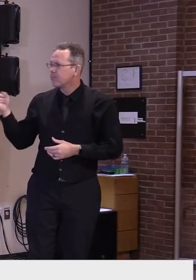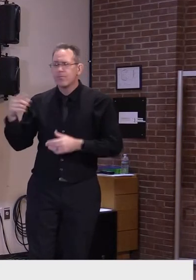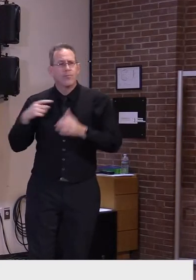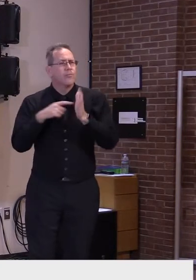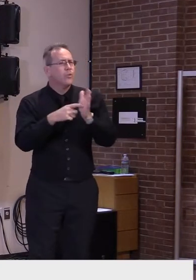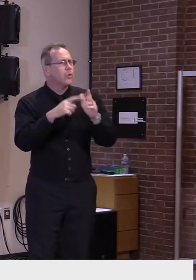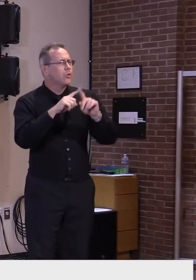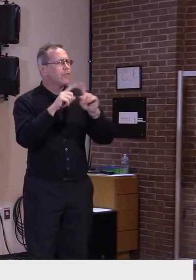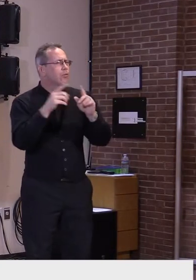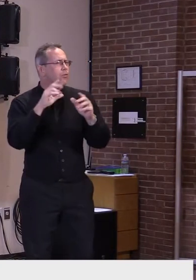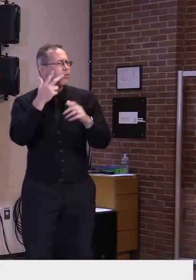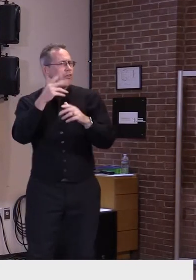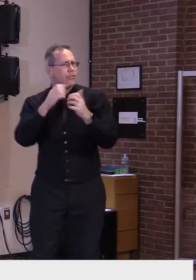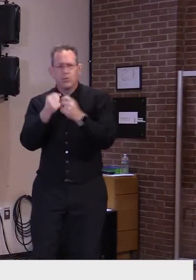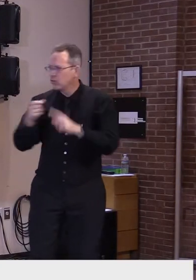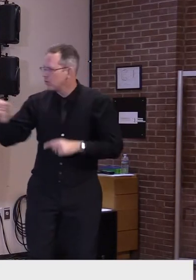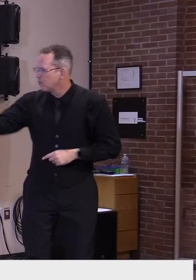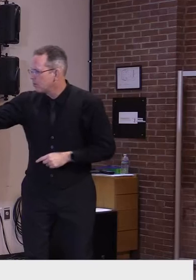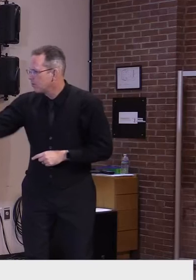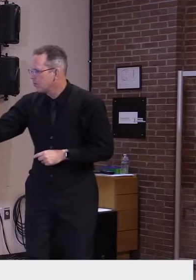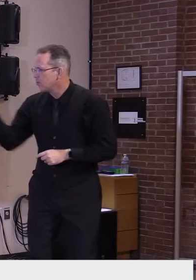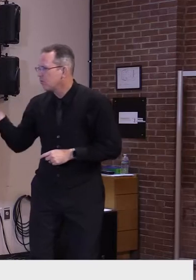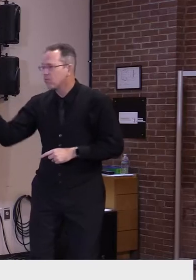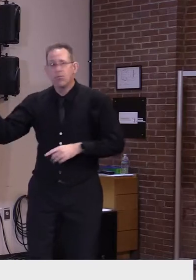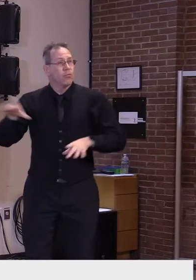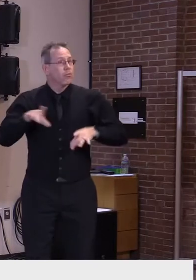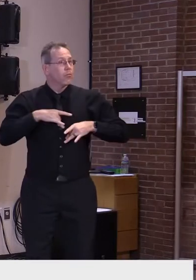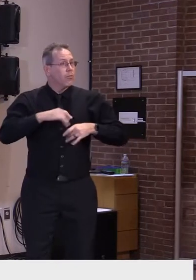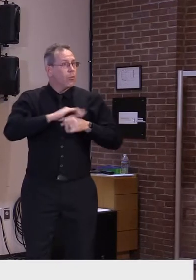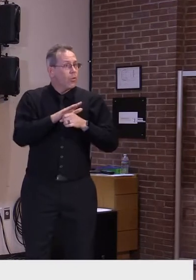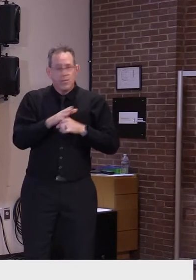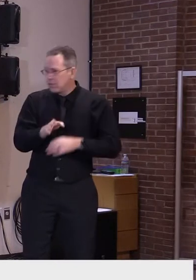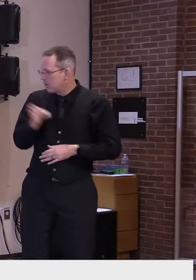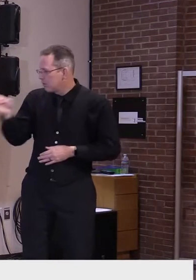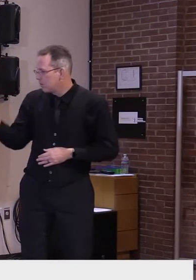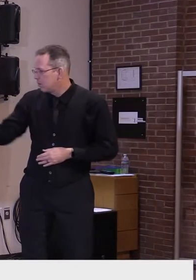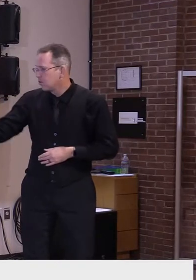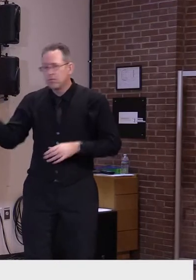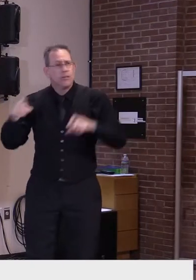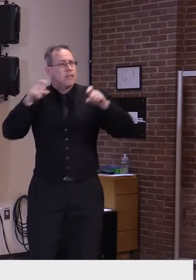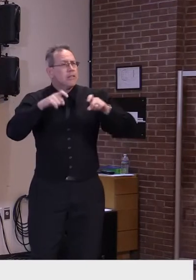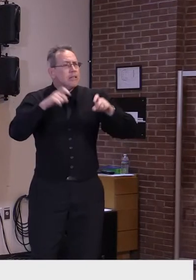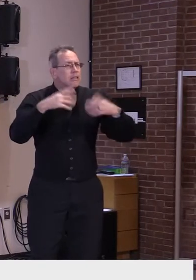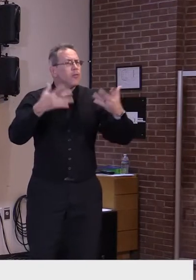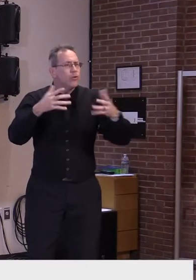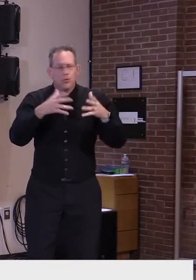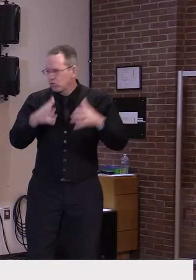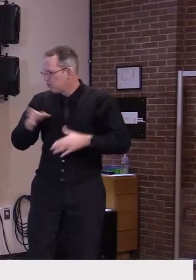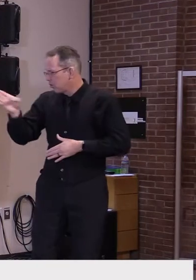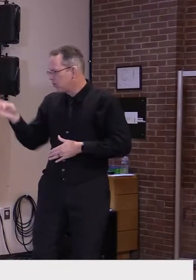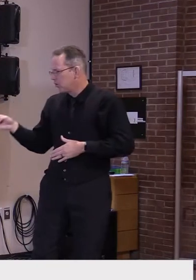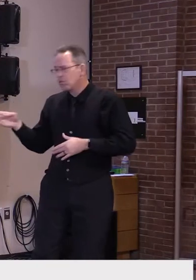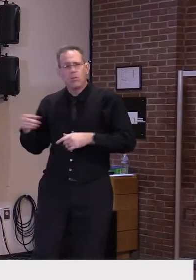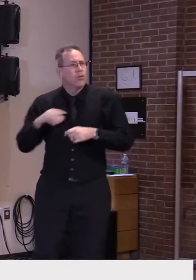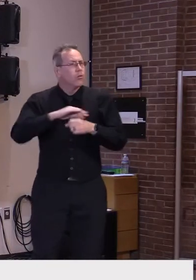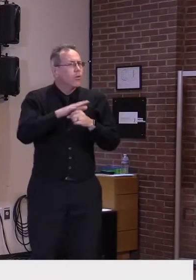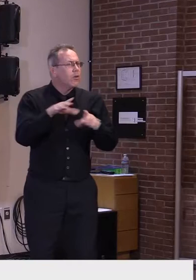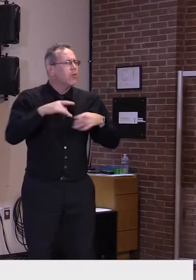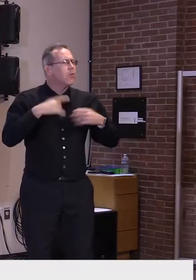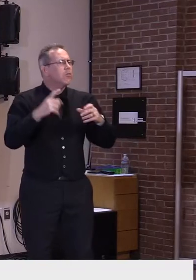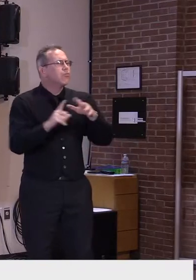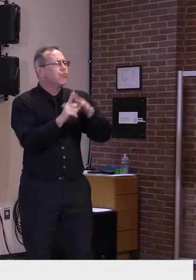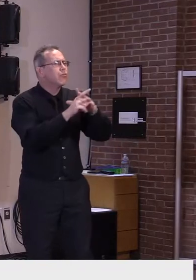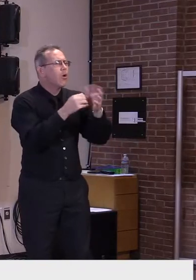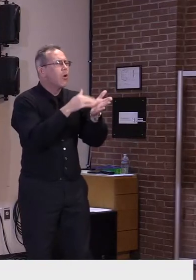rates in connection with testing and what that did to our positivity rate. So we do see that on the testing front, we remain stable. We're down